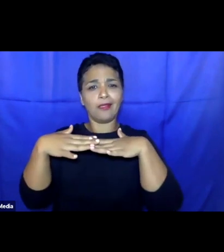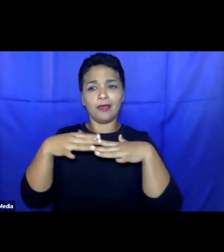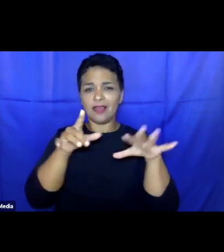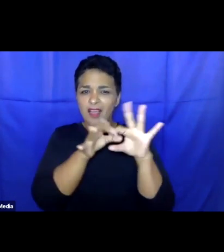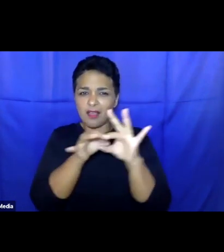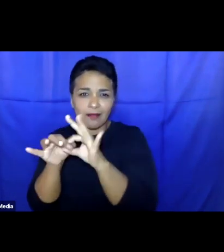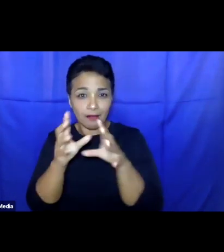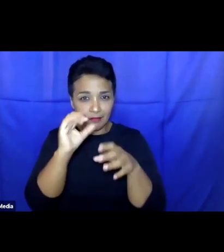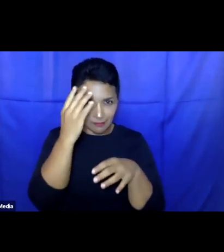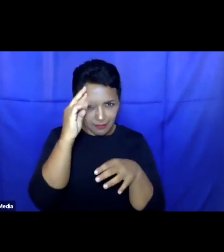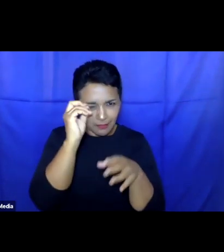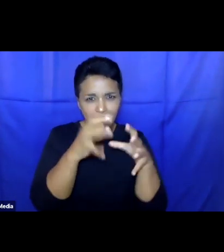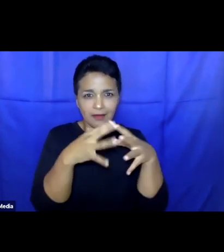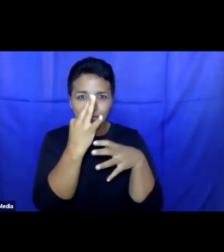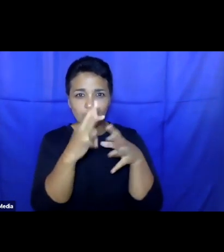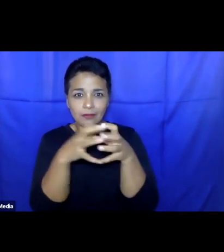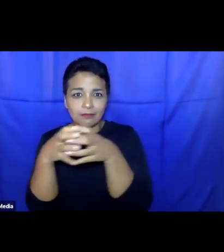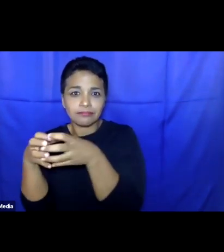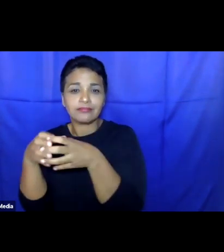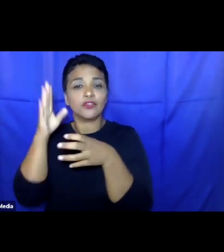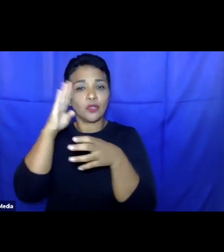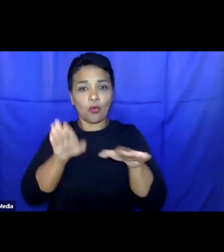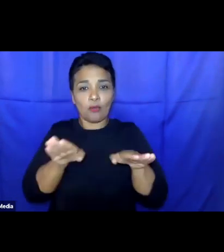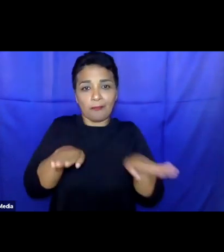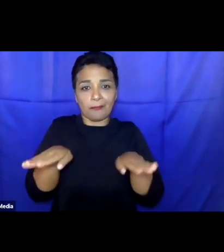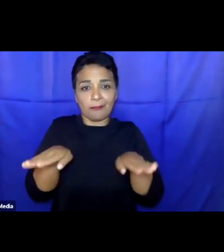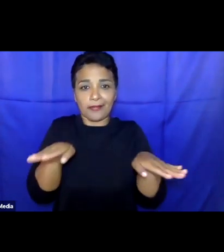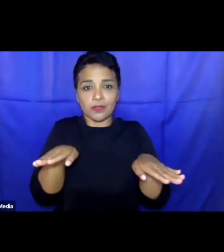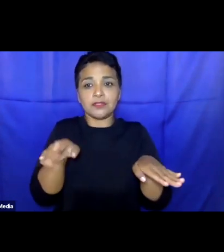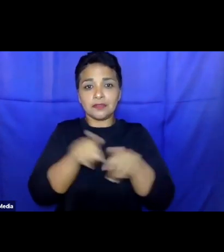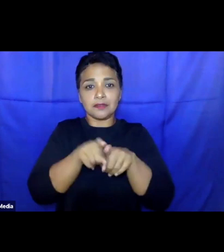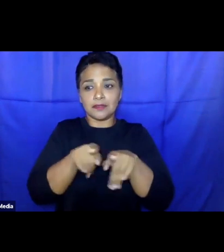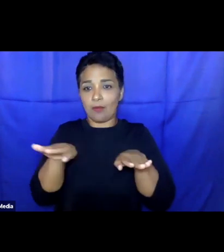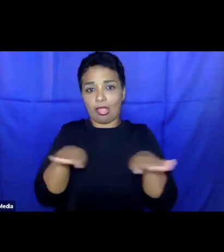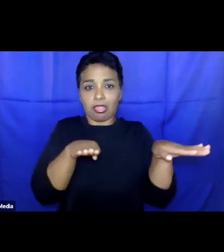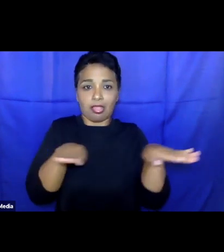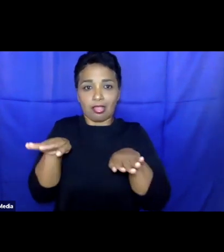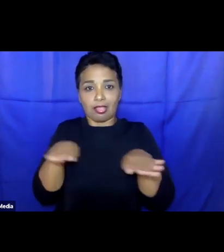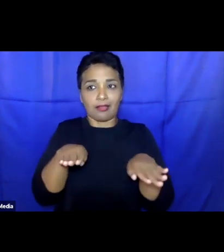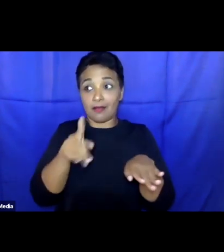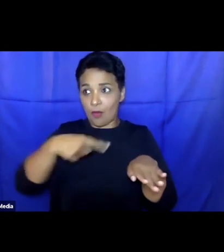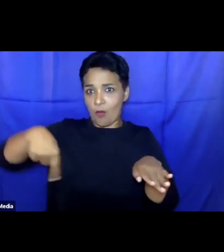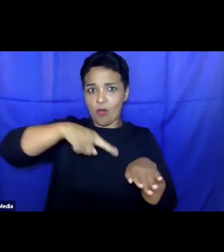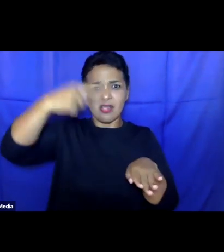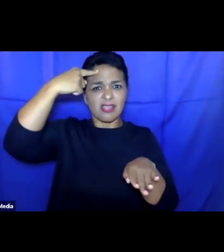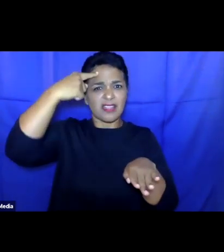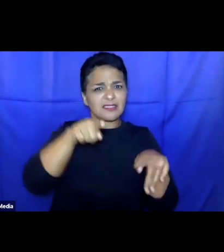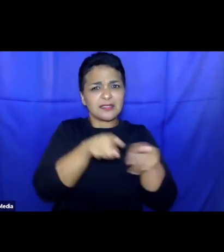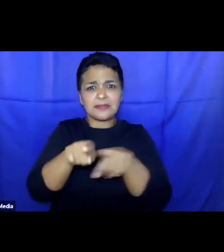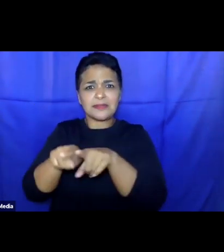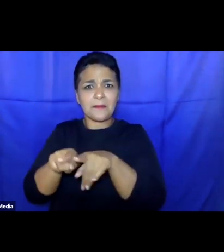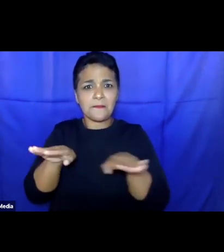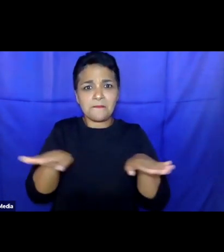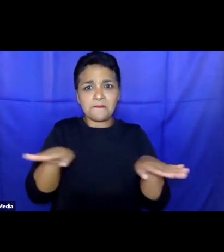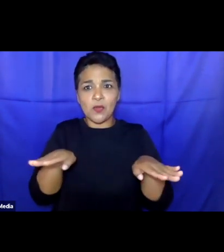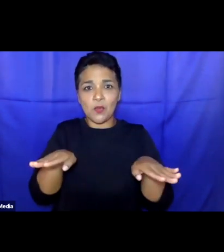penguins are usually seen as all looking the same. And therefore, everybody thinks, well, sort of, they're all